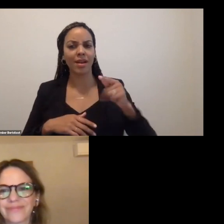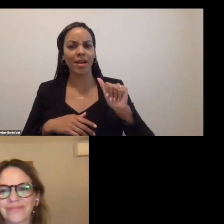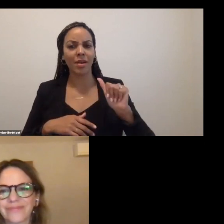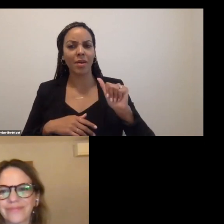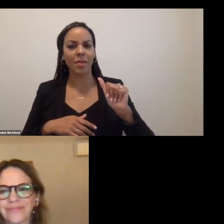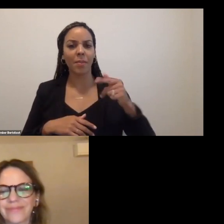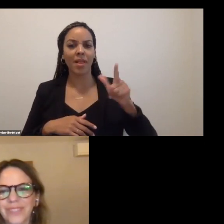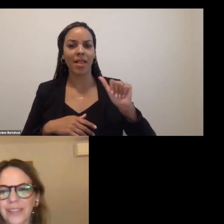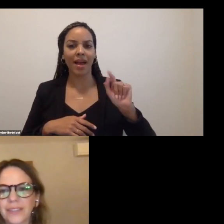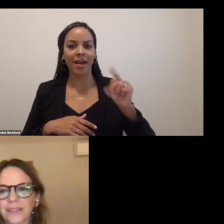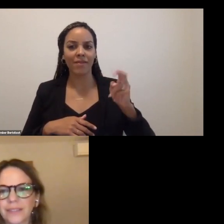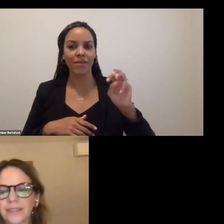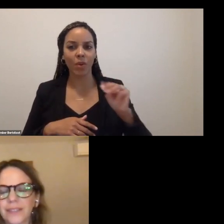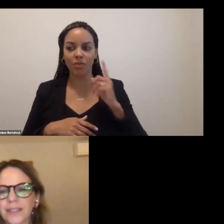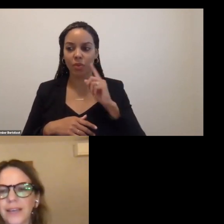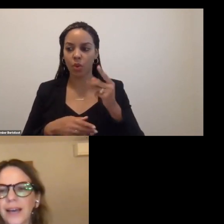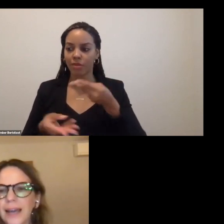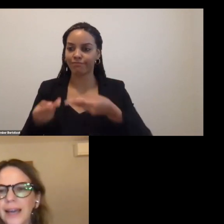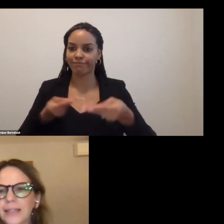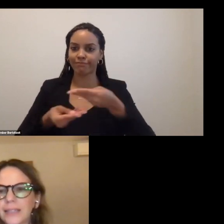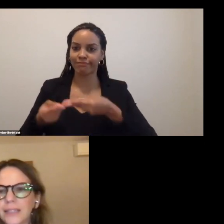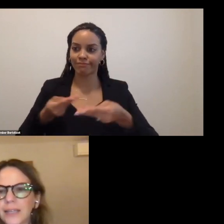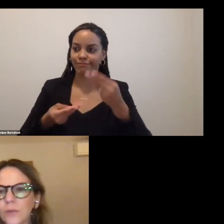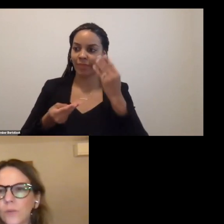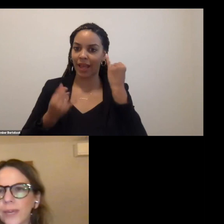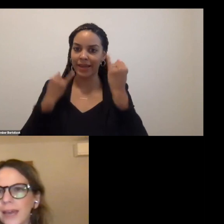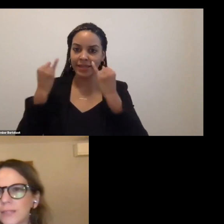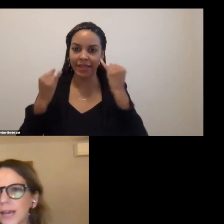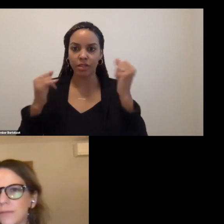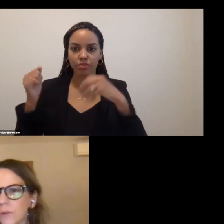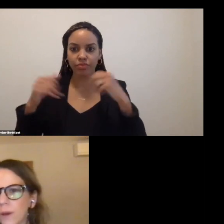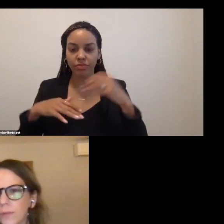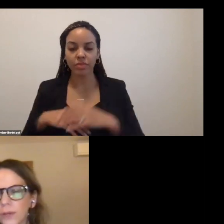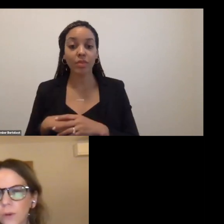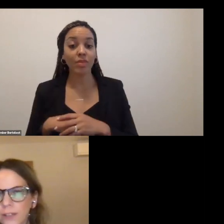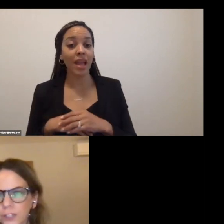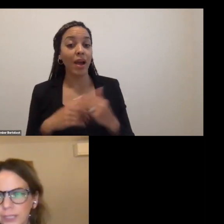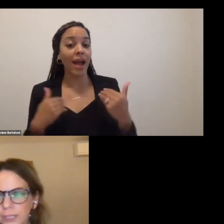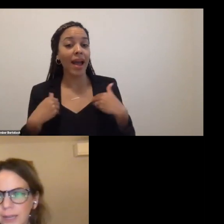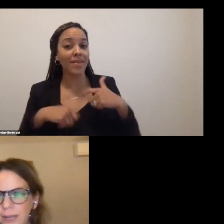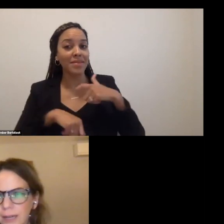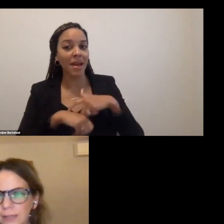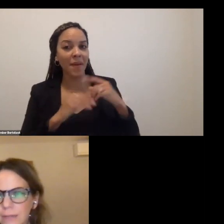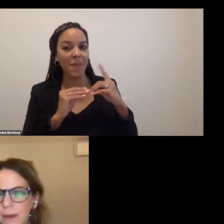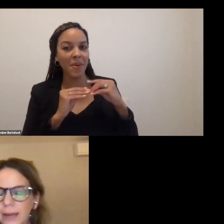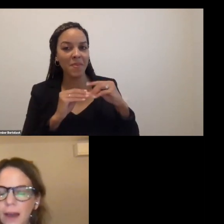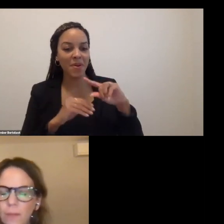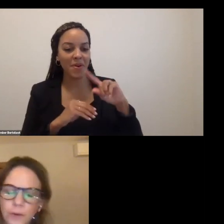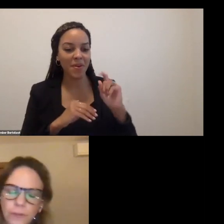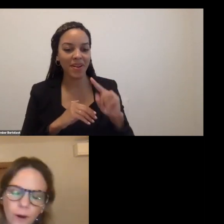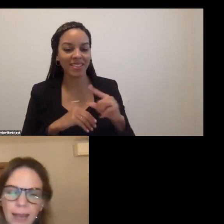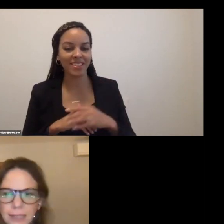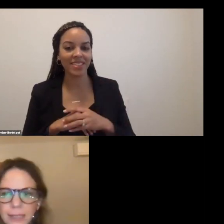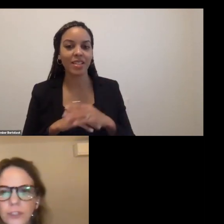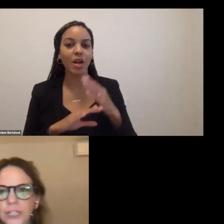exchange. Yes. And we have time for one more question. And